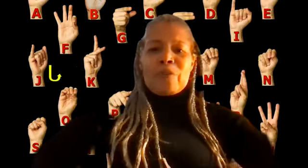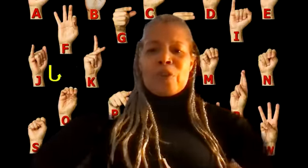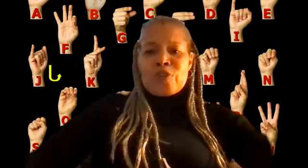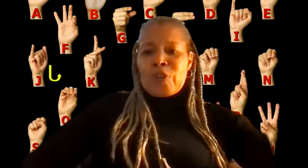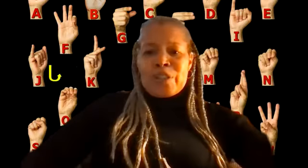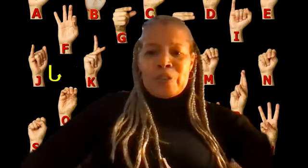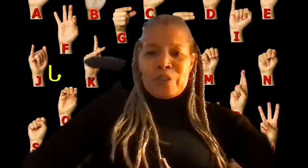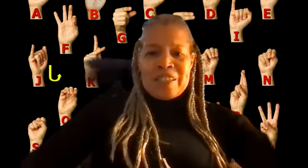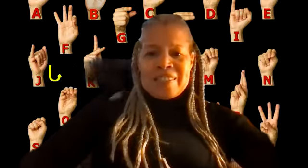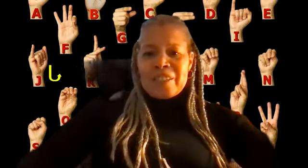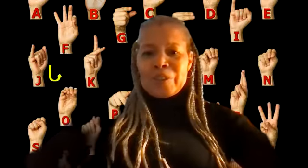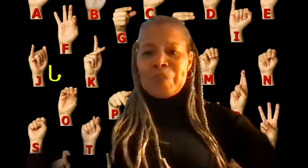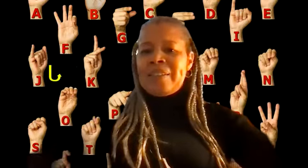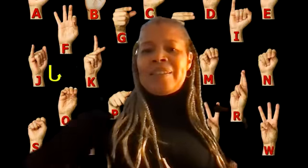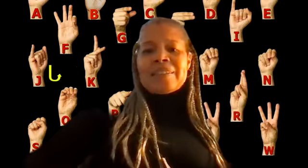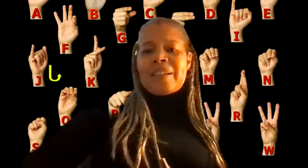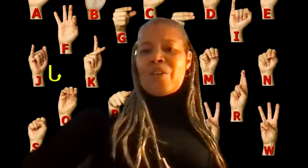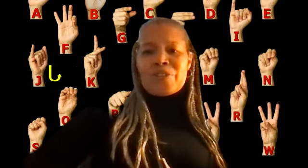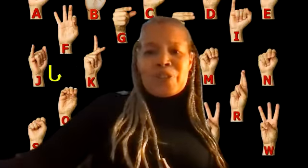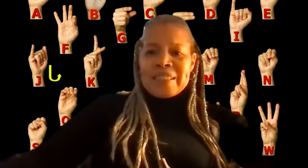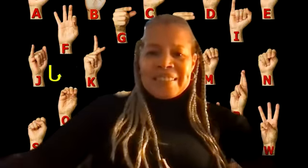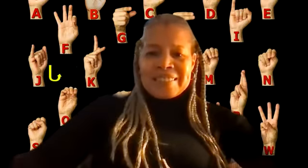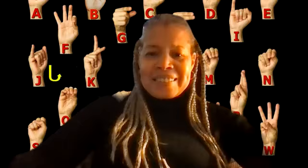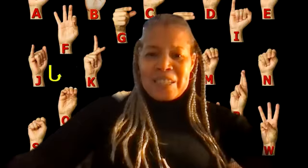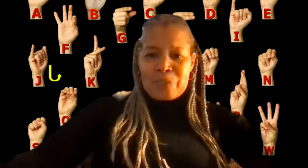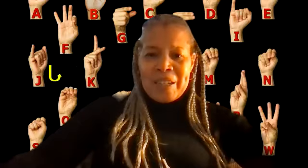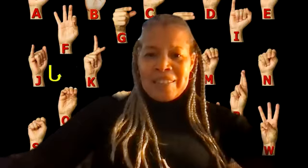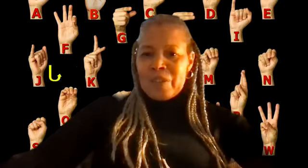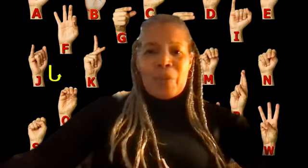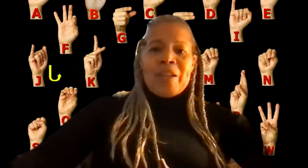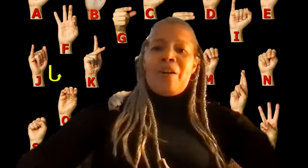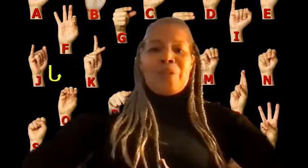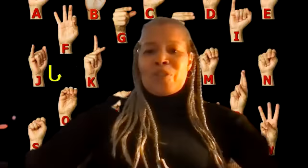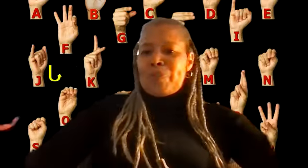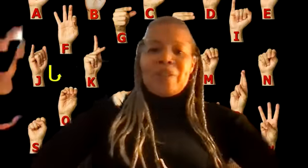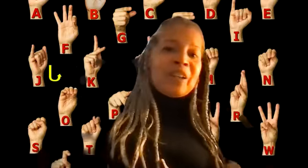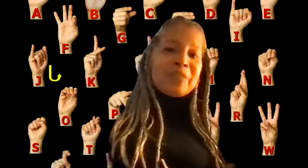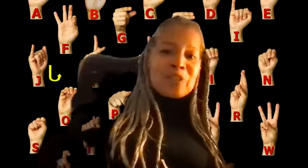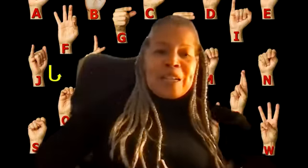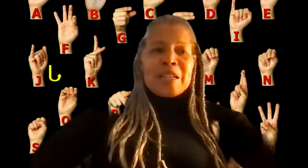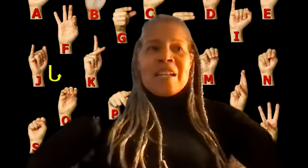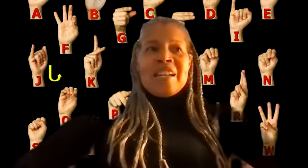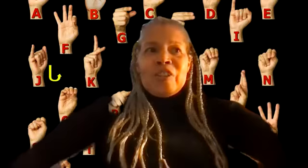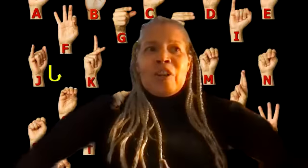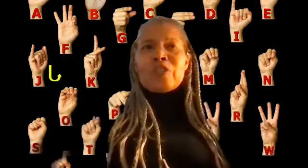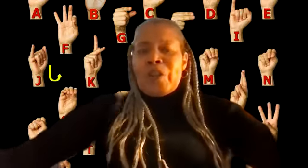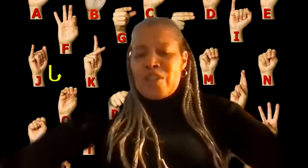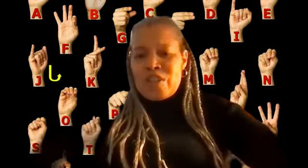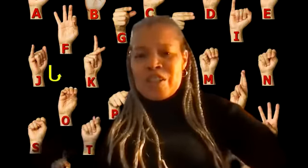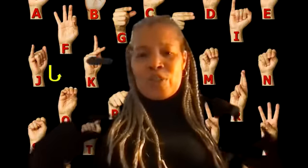words or either rephrases it a little bit. It's like, oh, it's the greatest thing to slice bread. You know, where we should have been thought of this. Right. You know, so here she is a